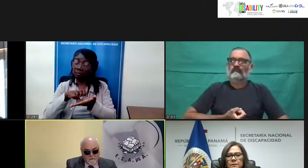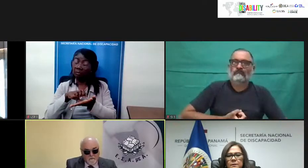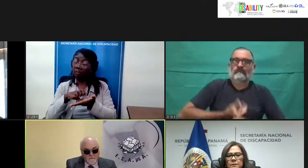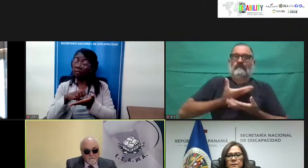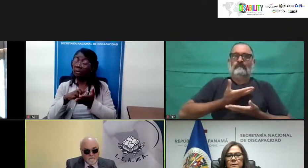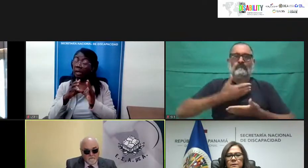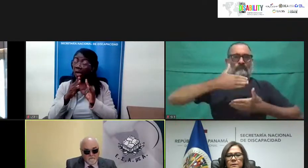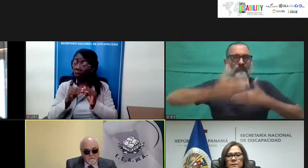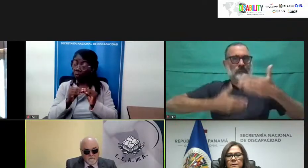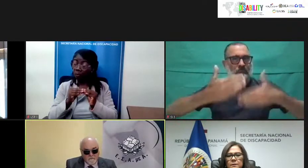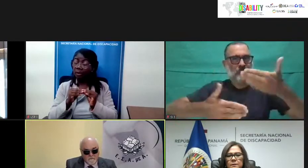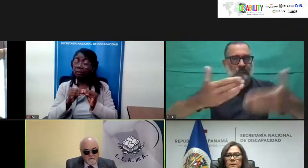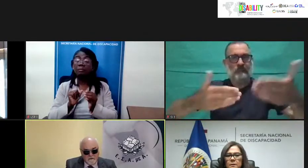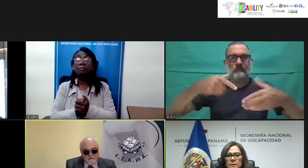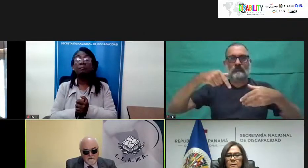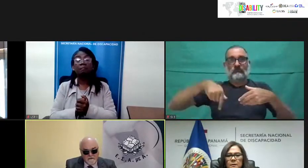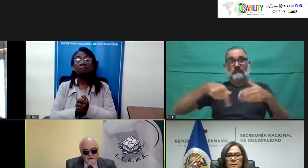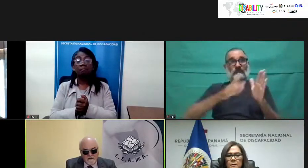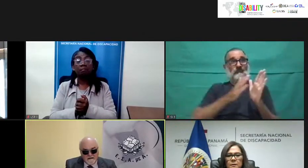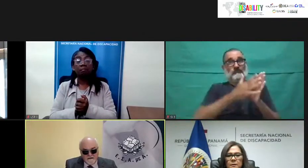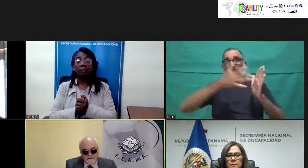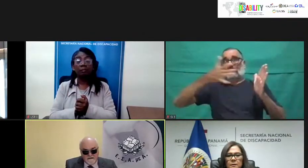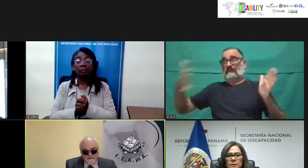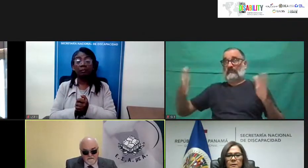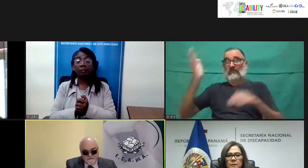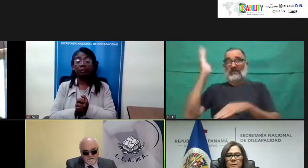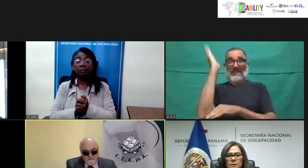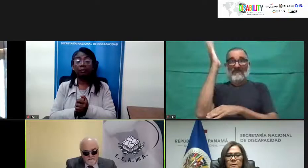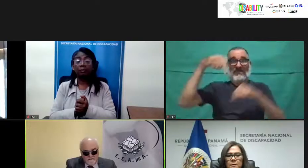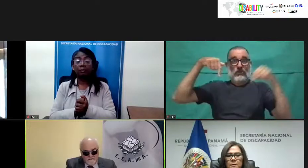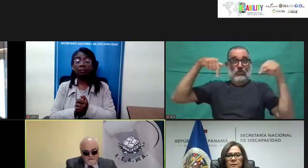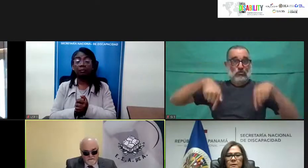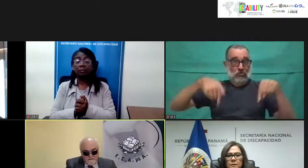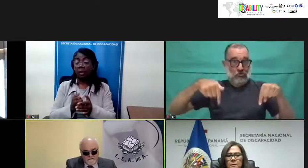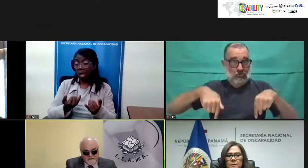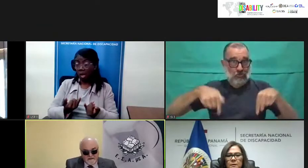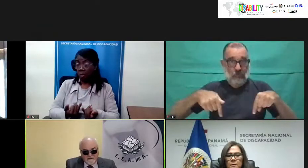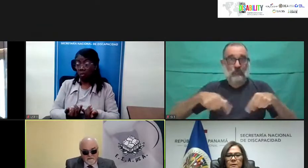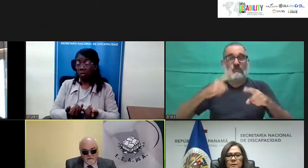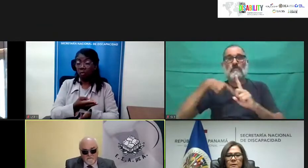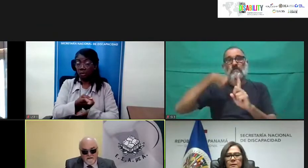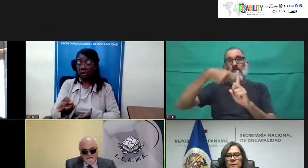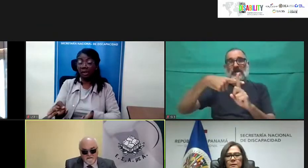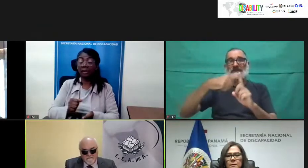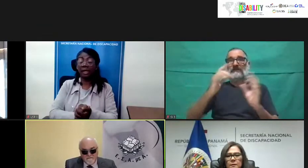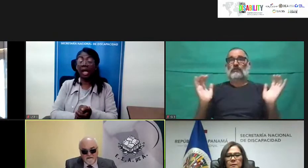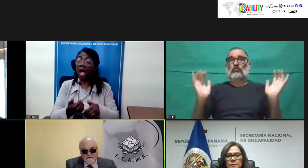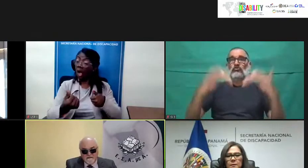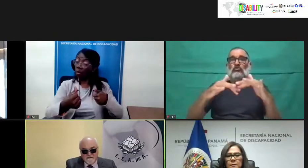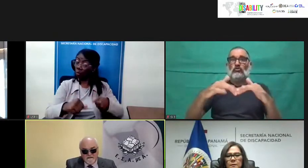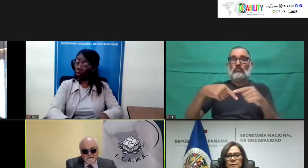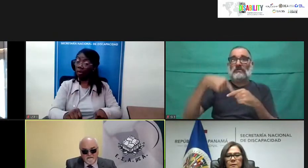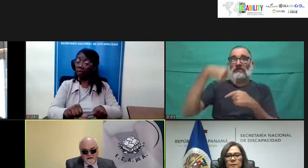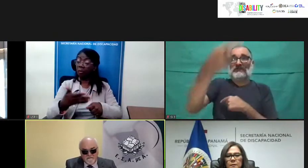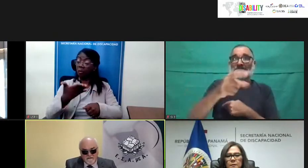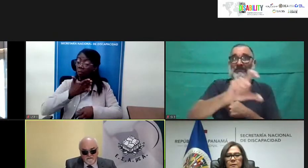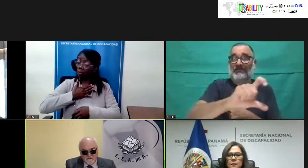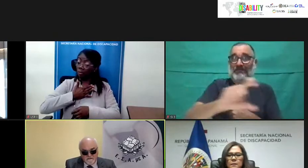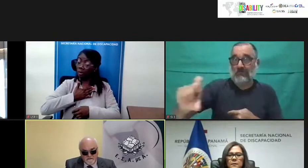now you will agree that the global disability